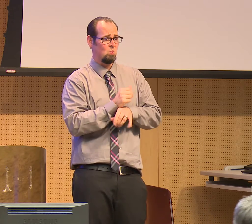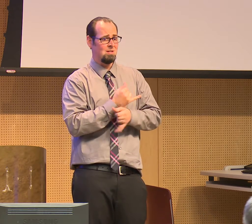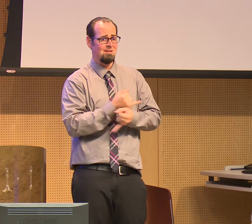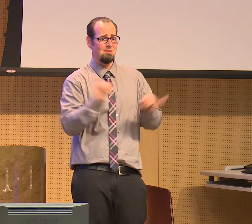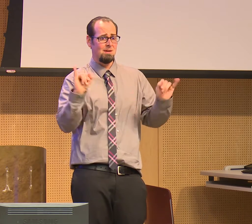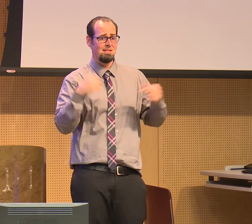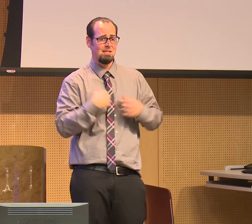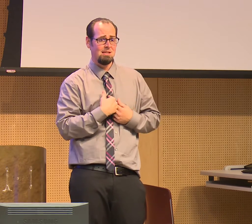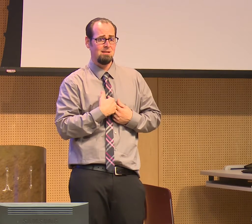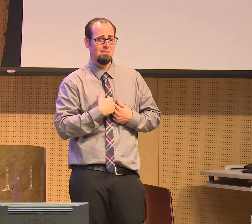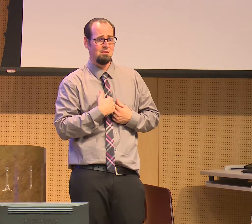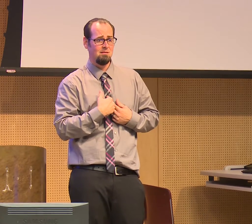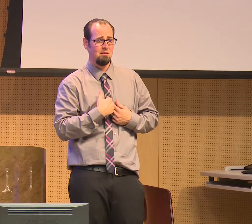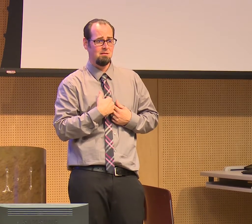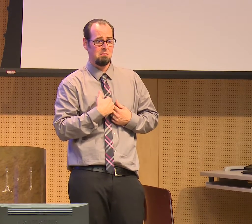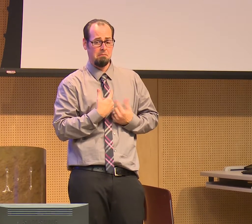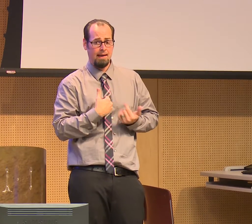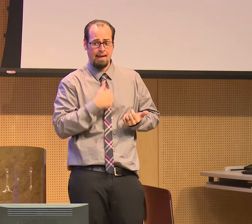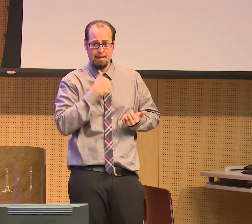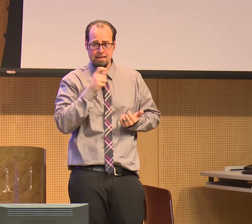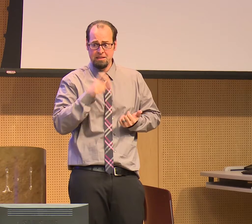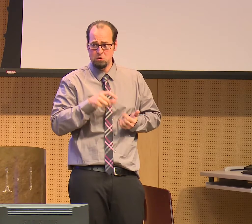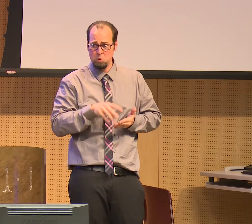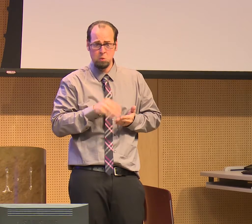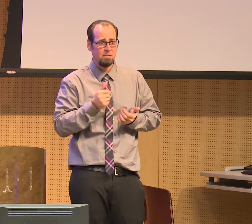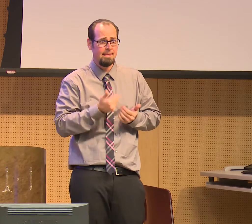After the 6 months, I started working on my own.